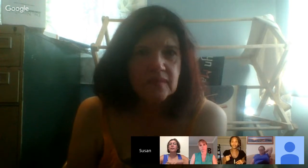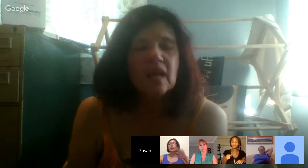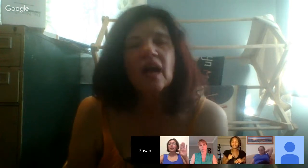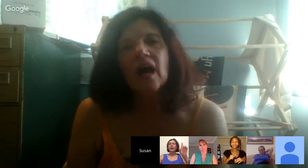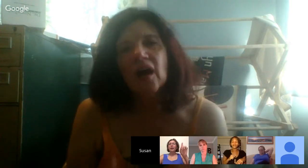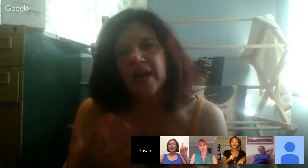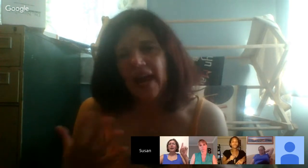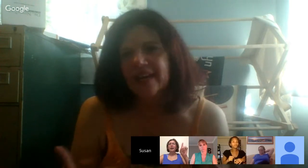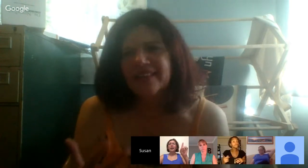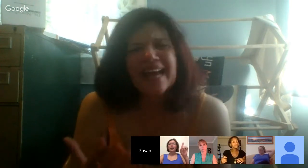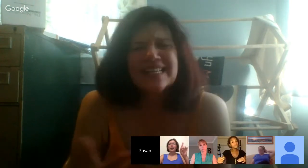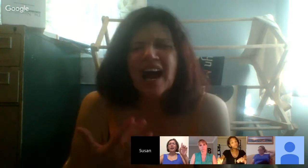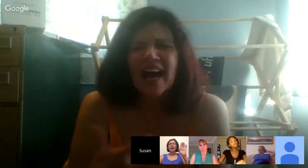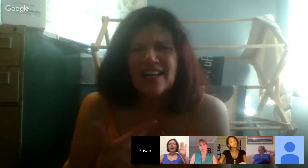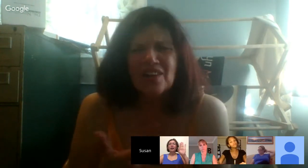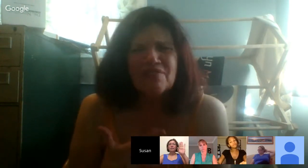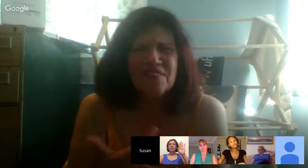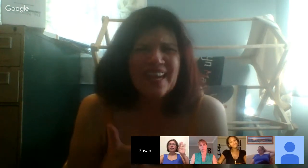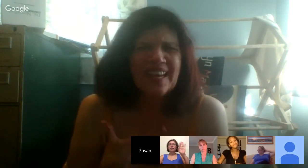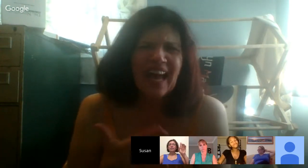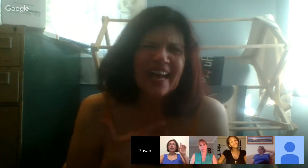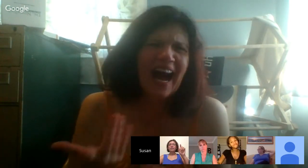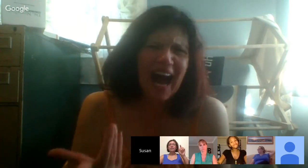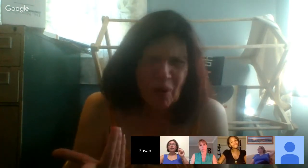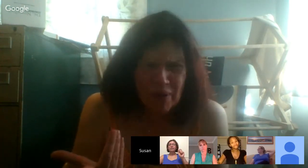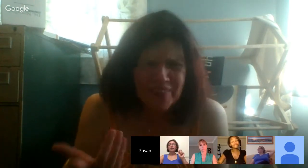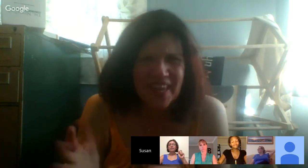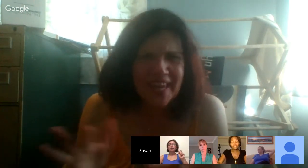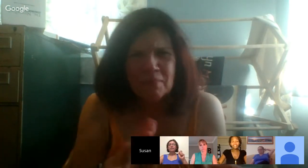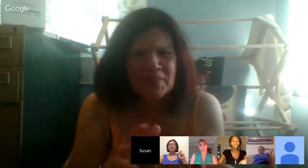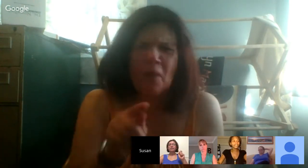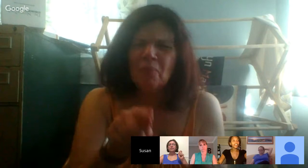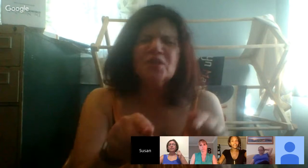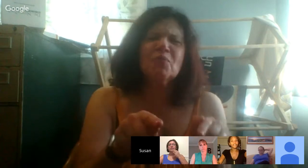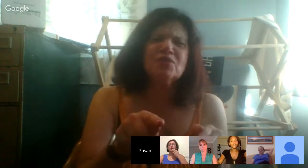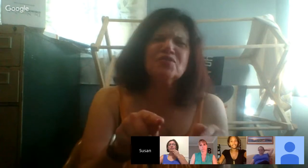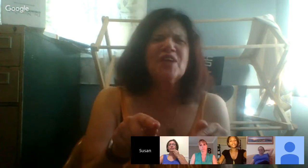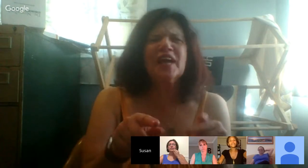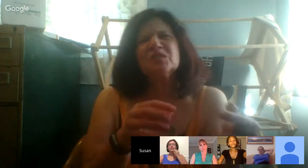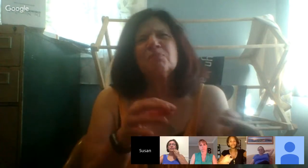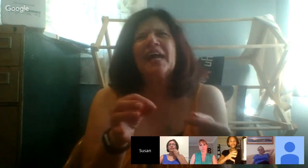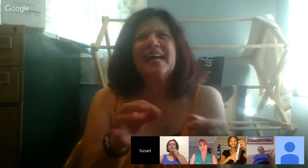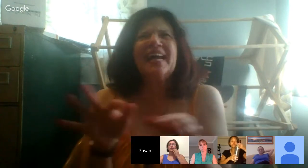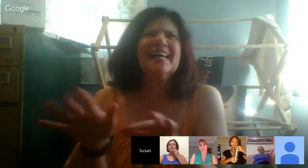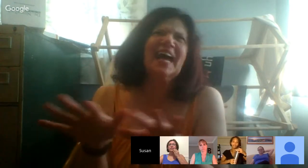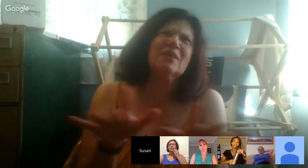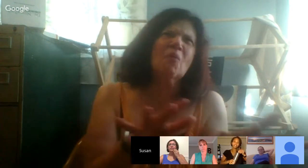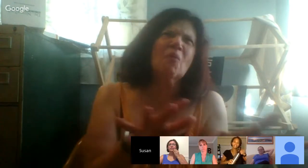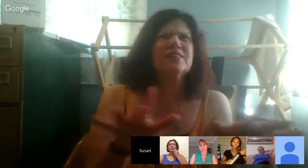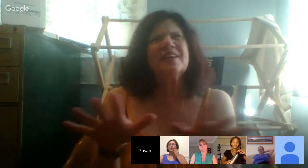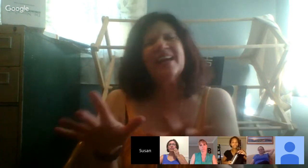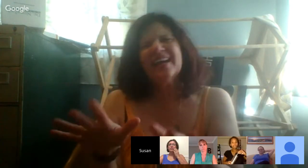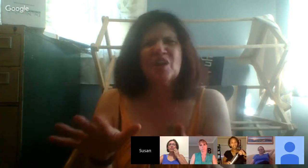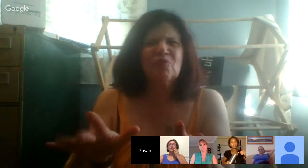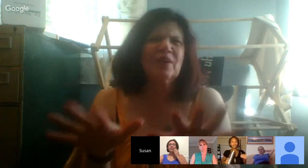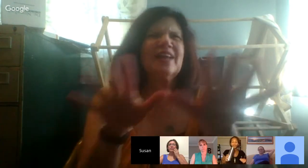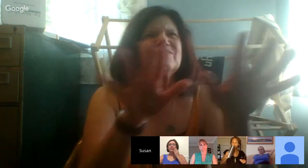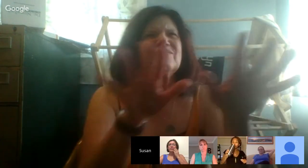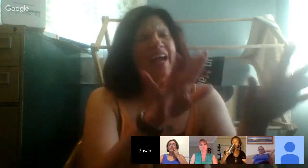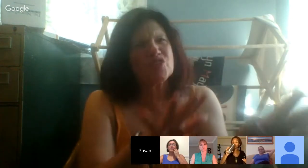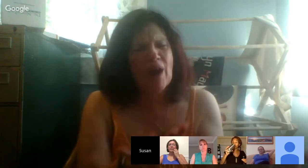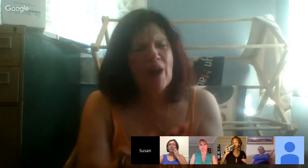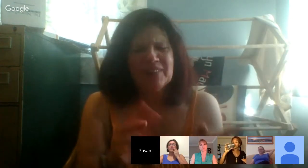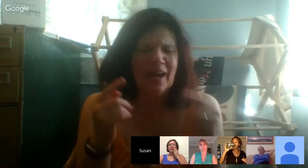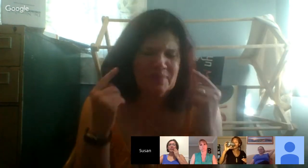element. Okay, that's kind of the feel I got with it. But then when you were explaining like more different